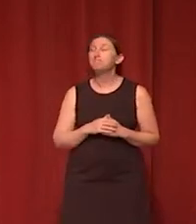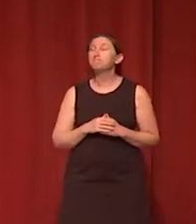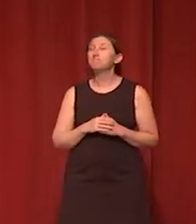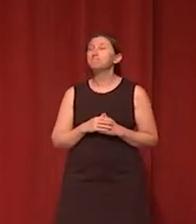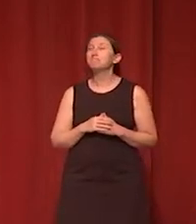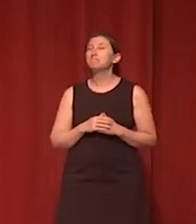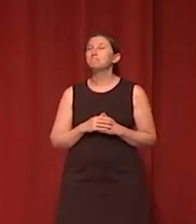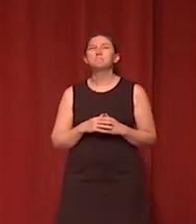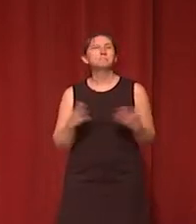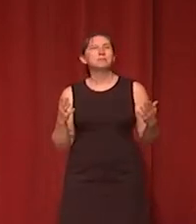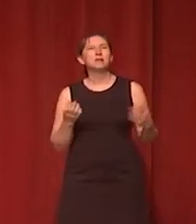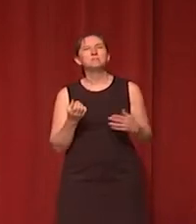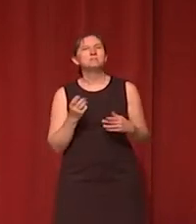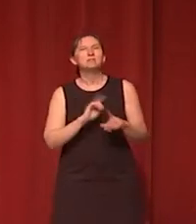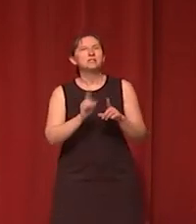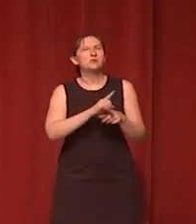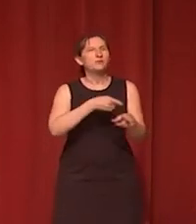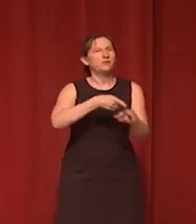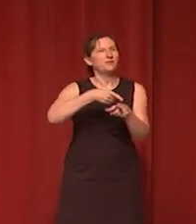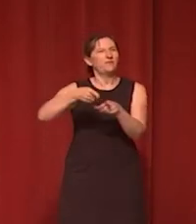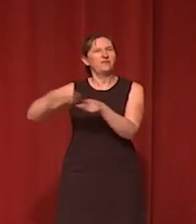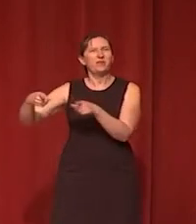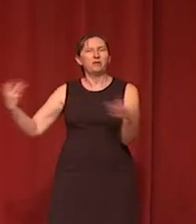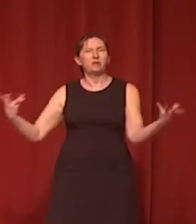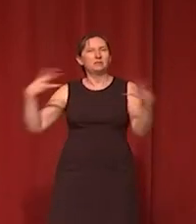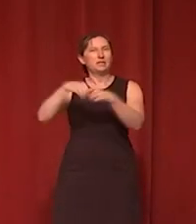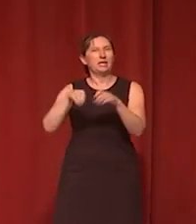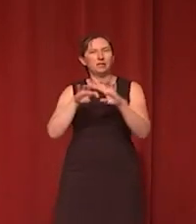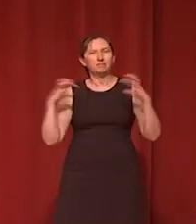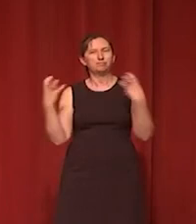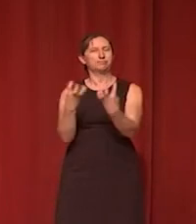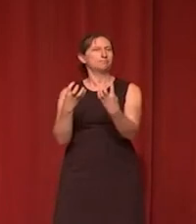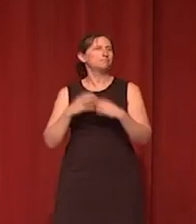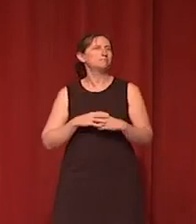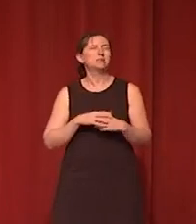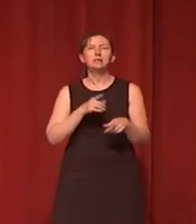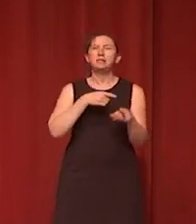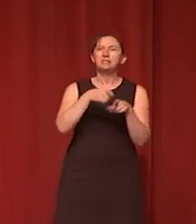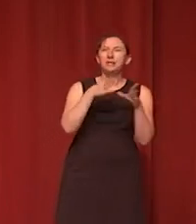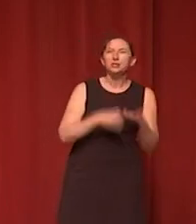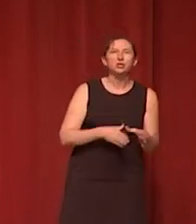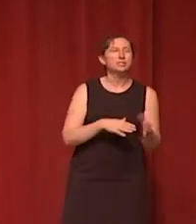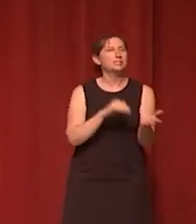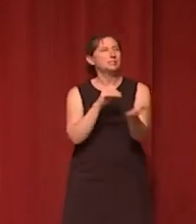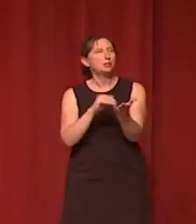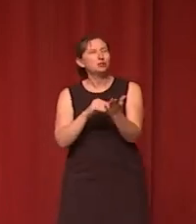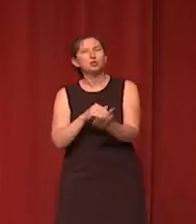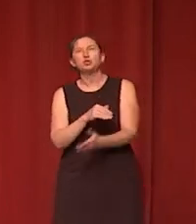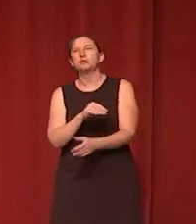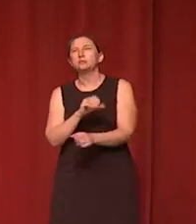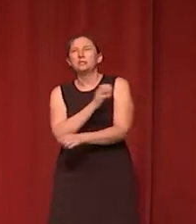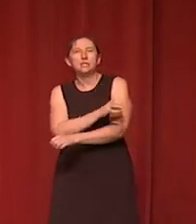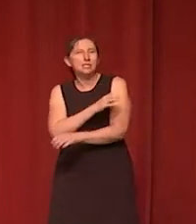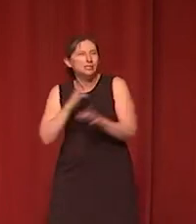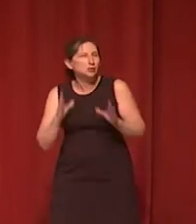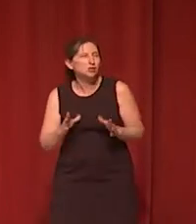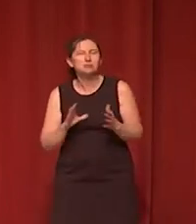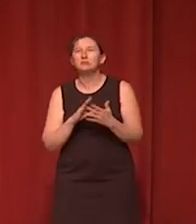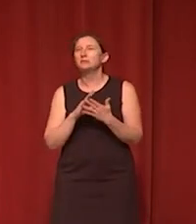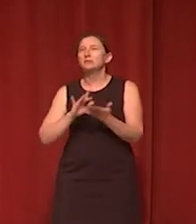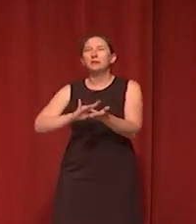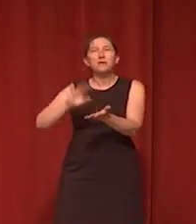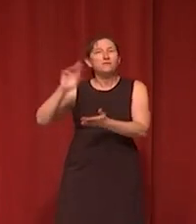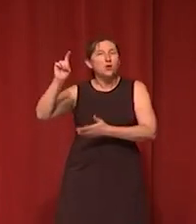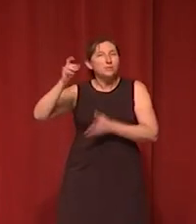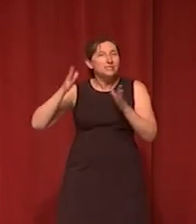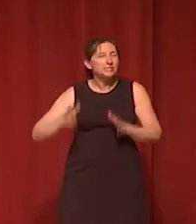it's interdisciplinary. We have many of our specialists and clinicians from the medical staff that join us. We have individuals from the pharmacy